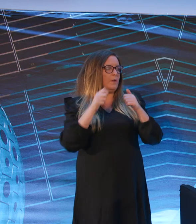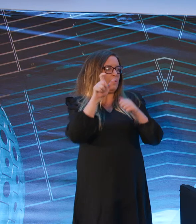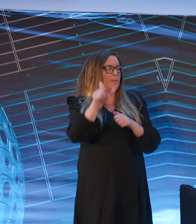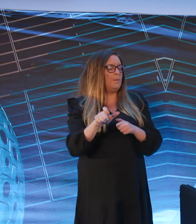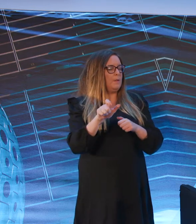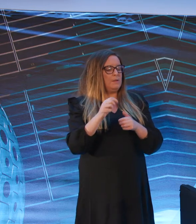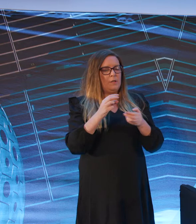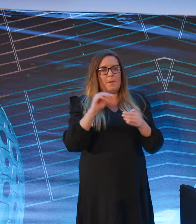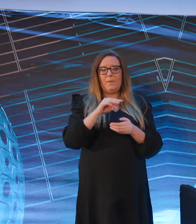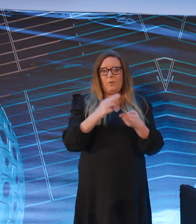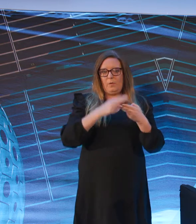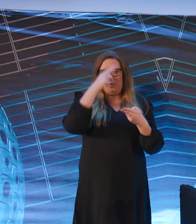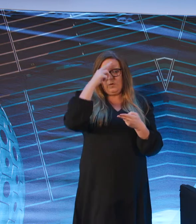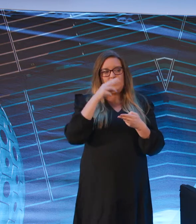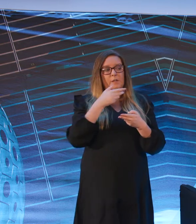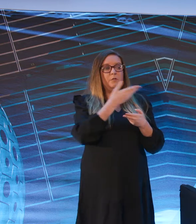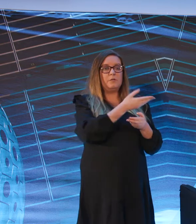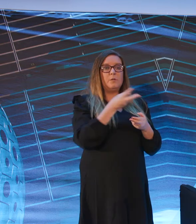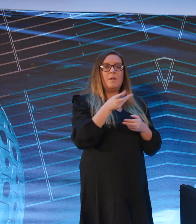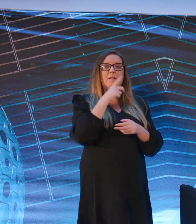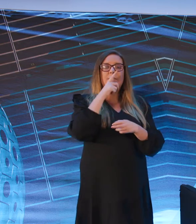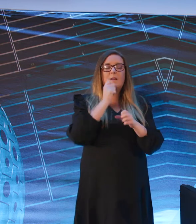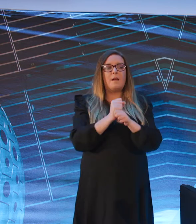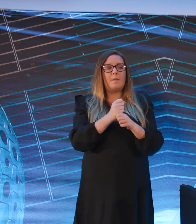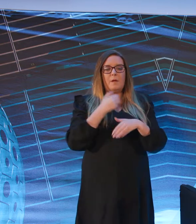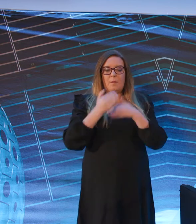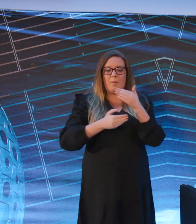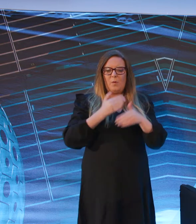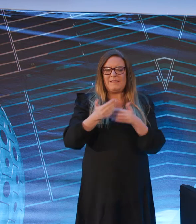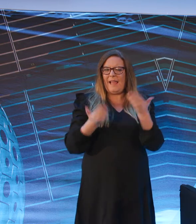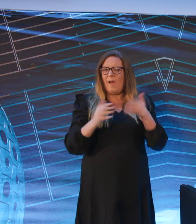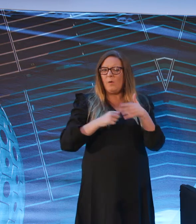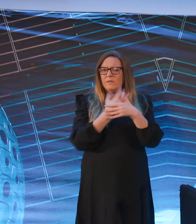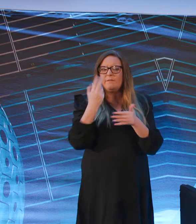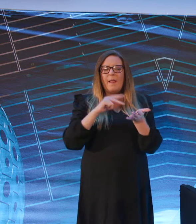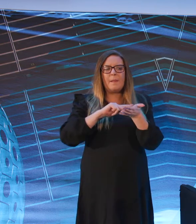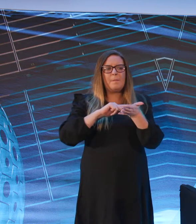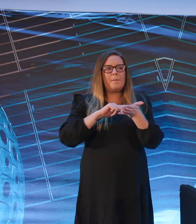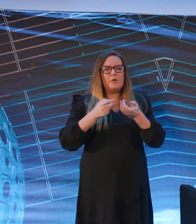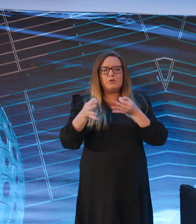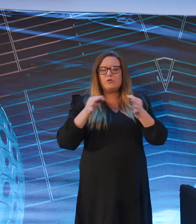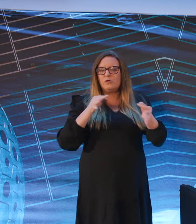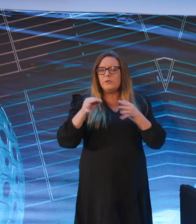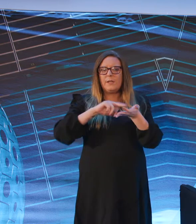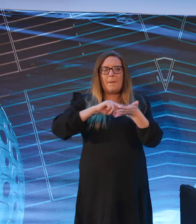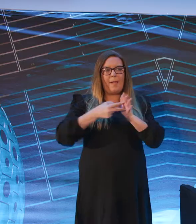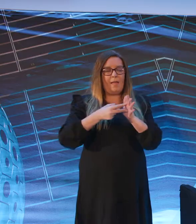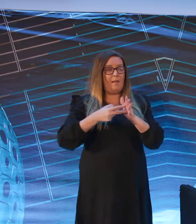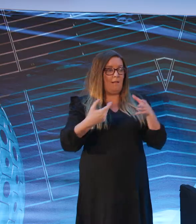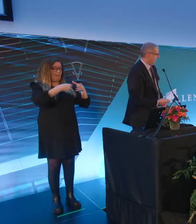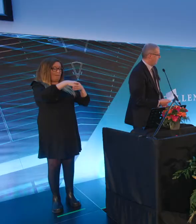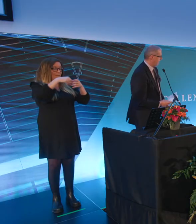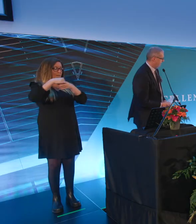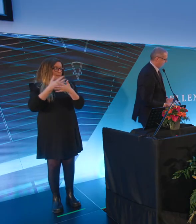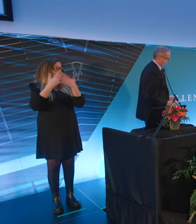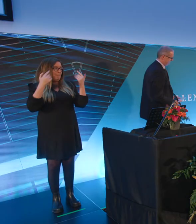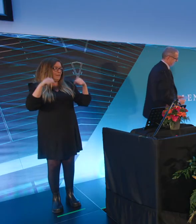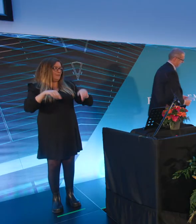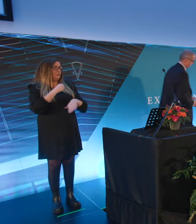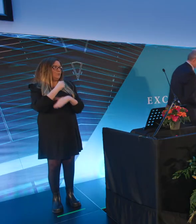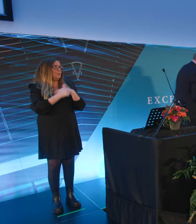and Mary will provide an overview of the process of developing the strategic plan, which involves so many of you here today. Thank you,